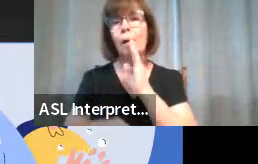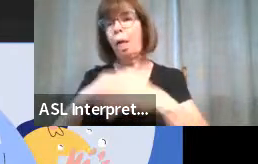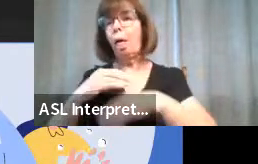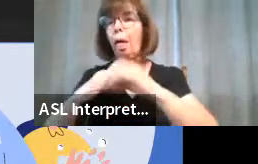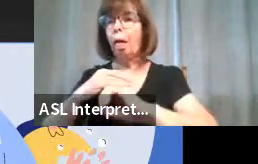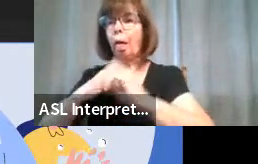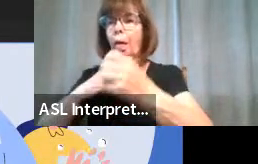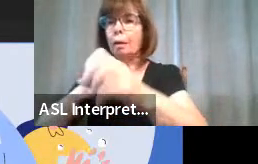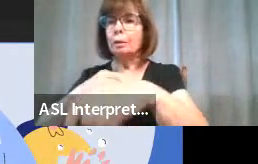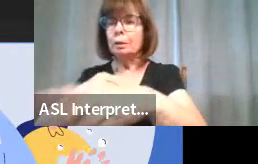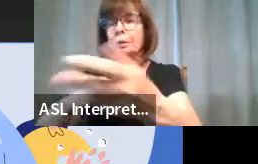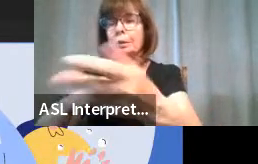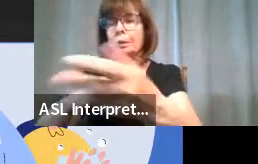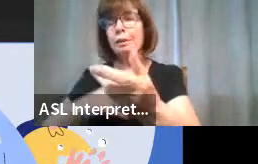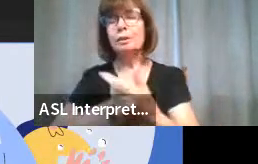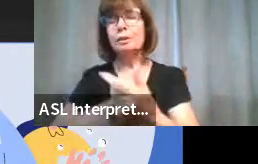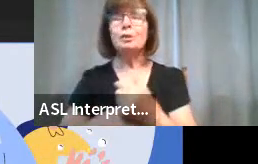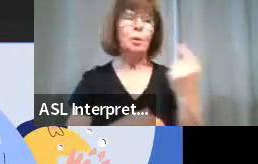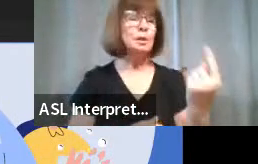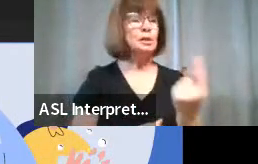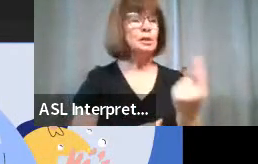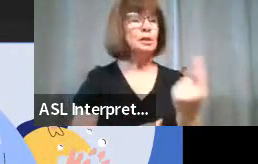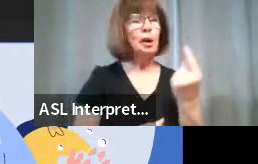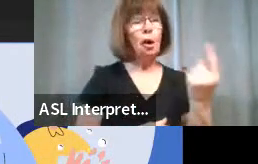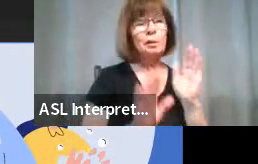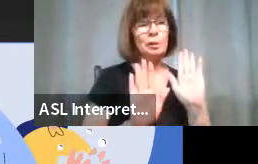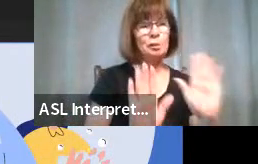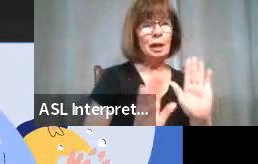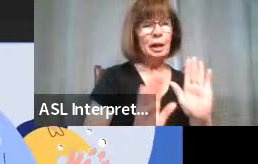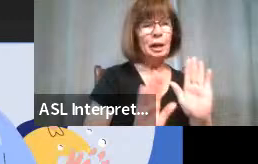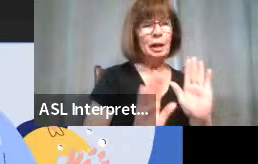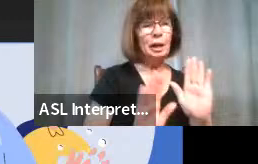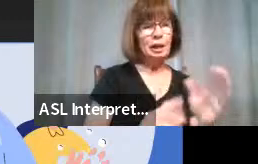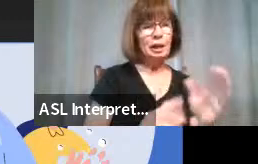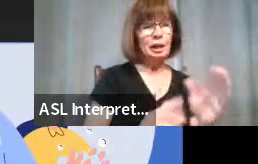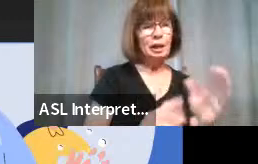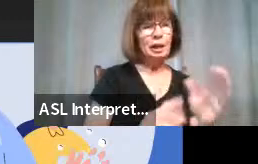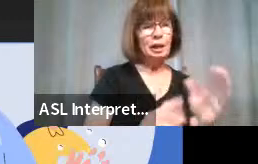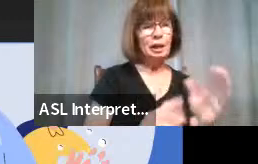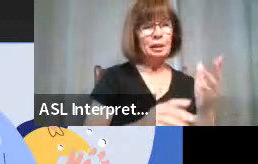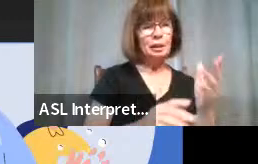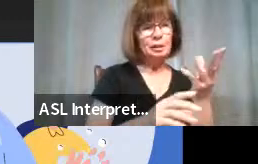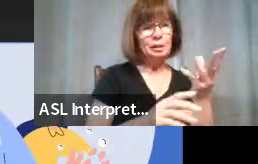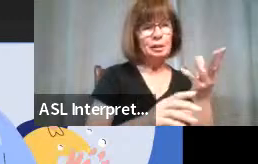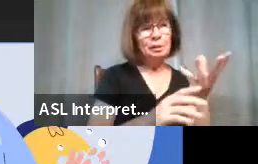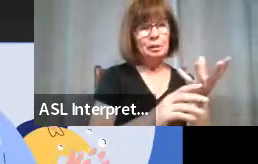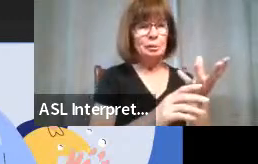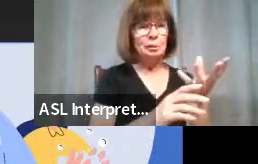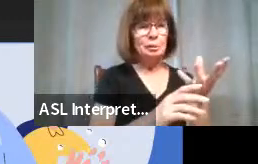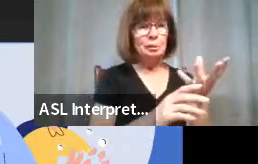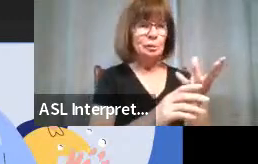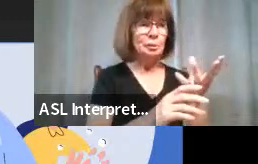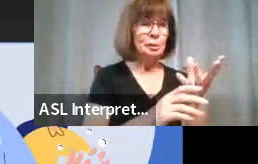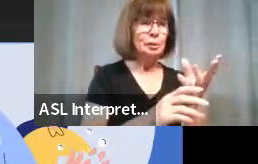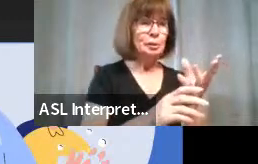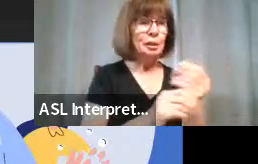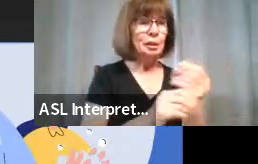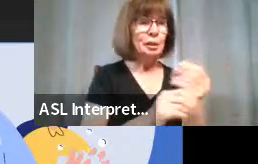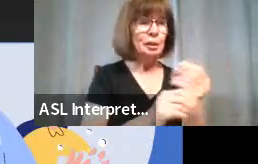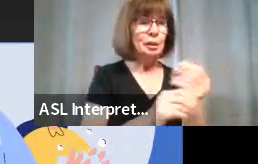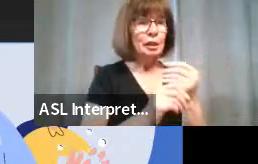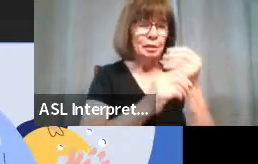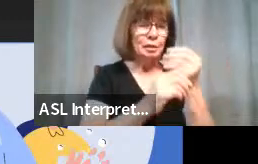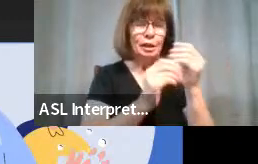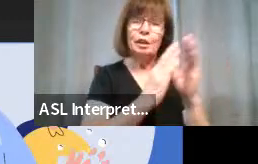it's always great to get the relevance of community messaging. I think we're hoping to be at more tables where